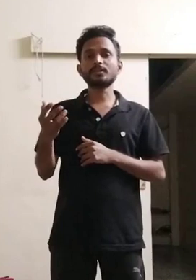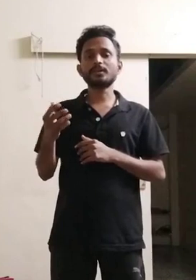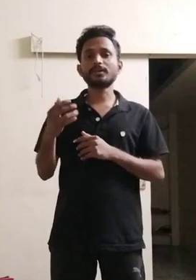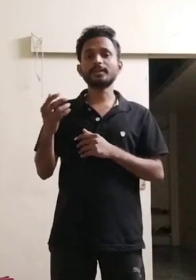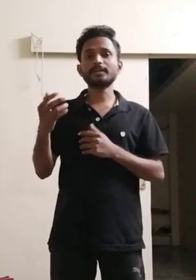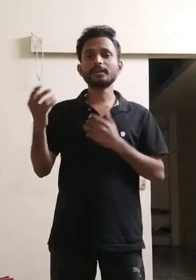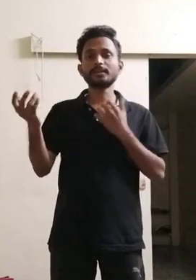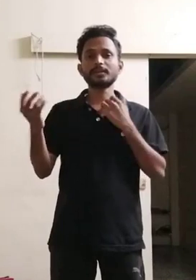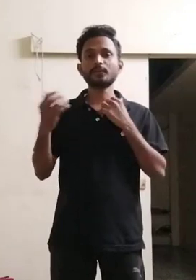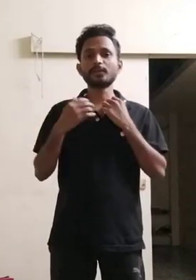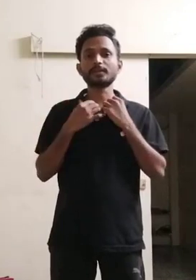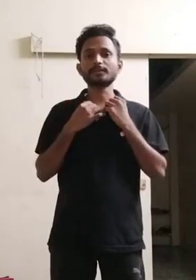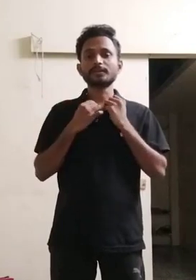or any other computer.